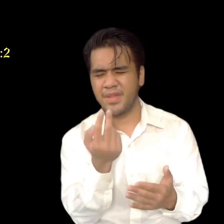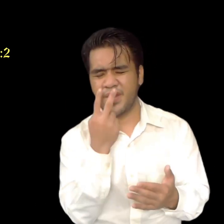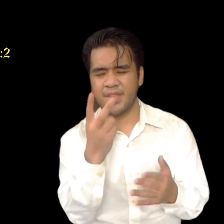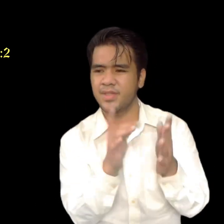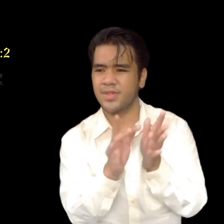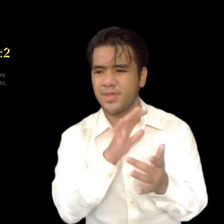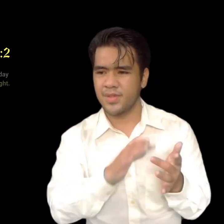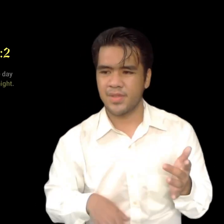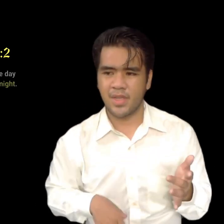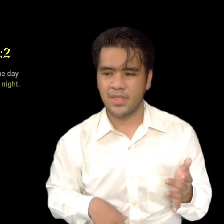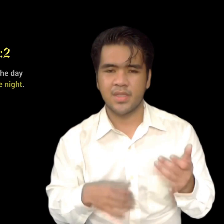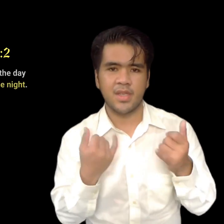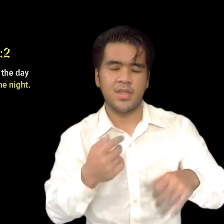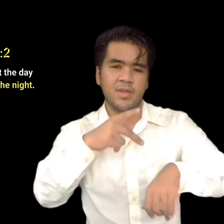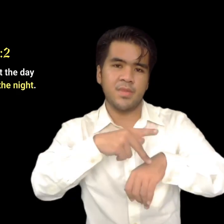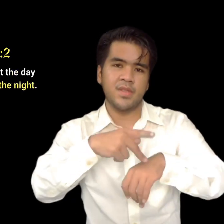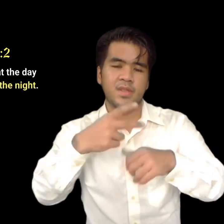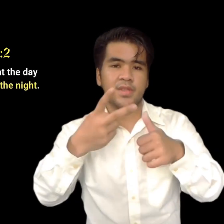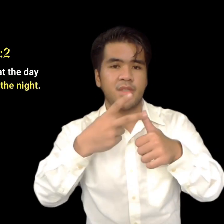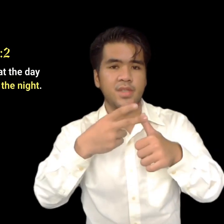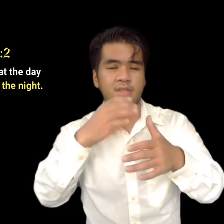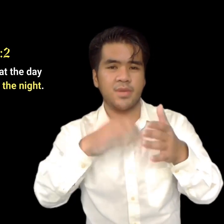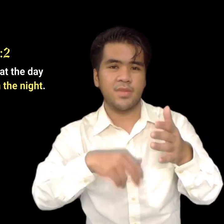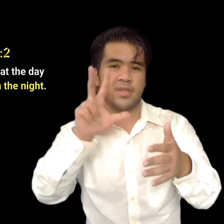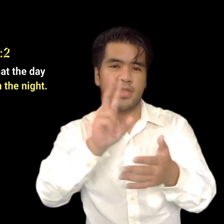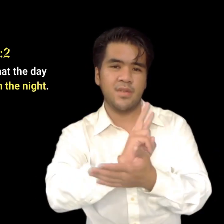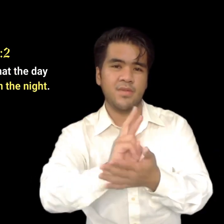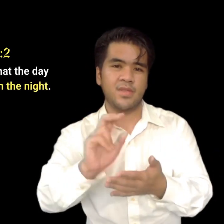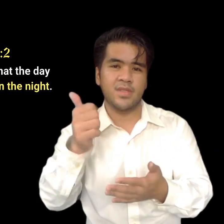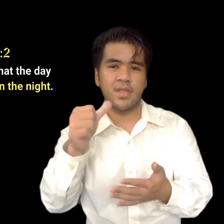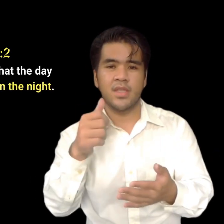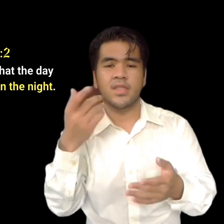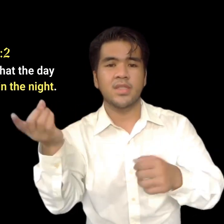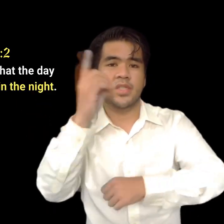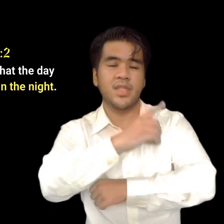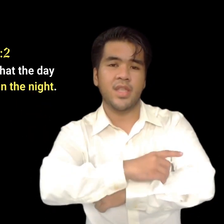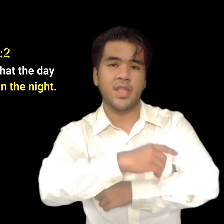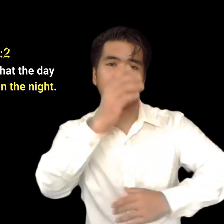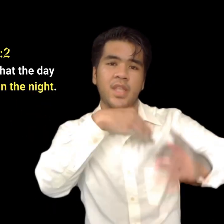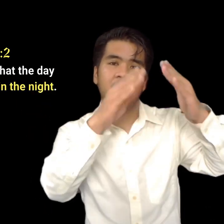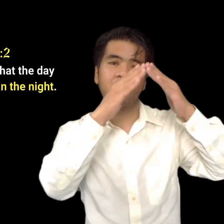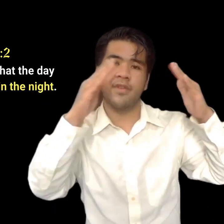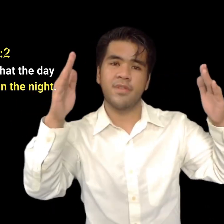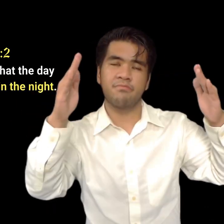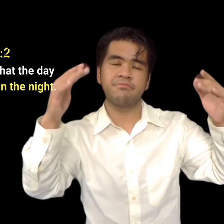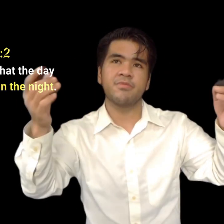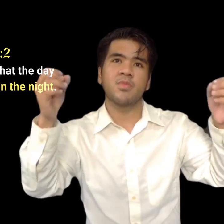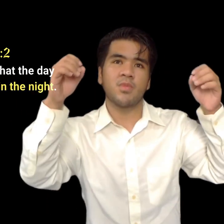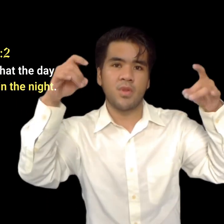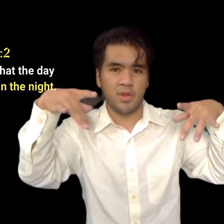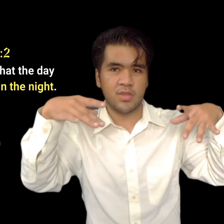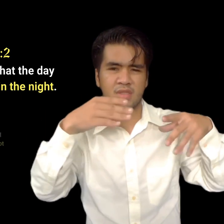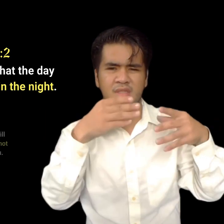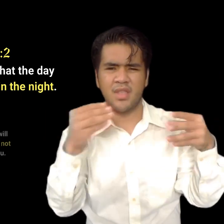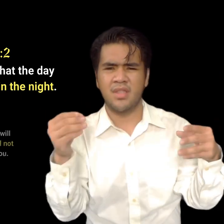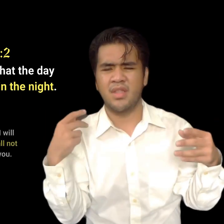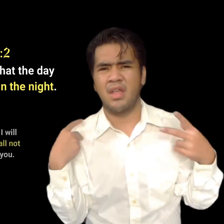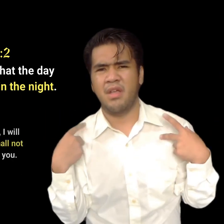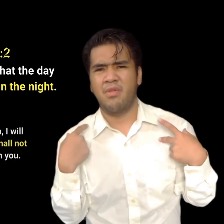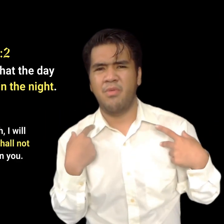1 Thessalonians chapter 5 verse 2 it says that the day of the Lord will come as a thief in the night, right? Yes, but what it means is that no one knows